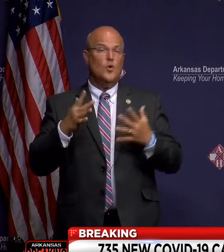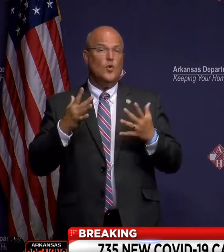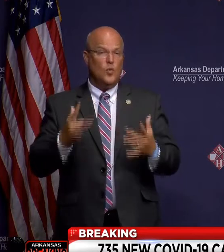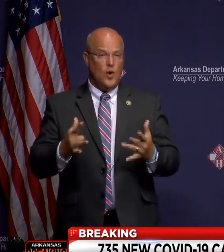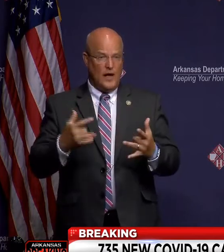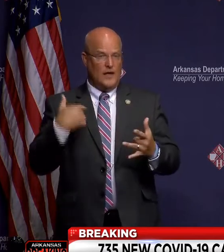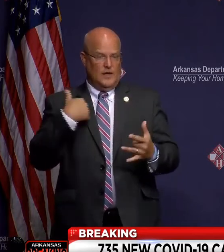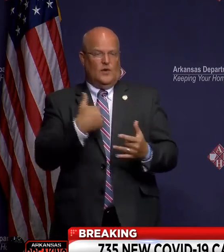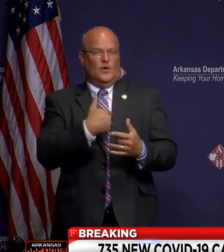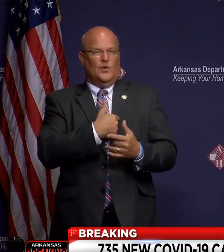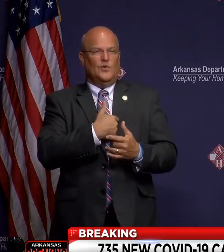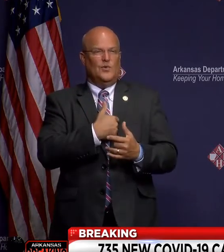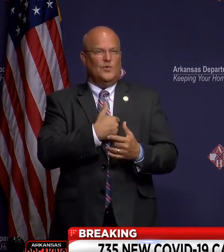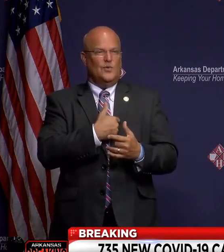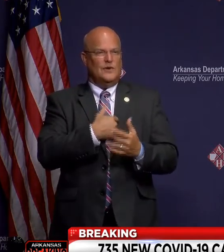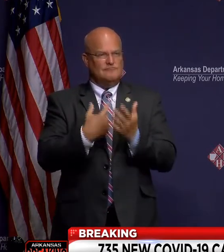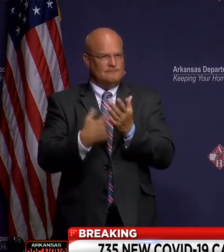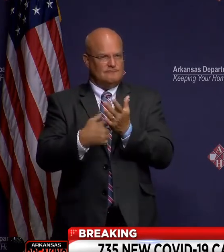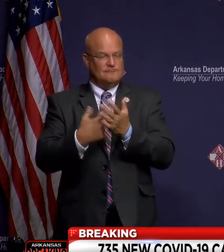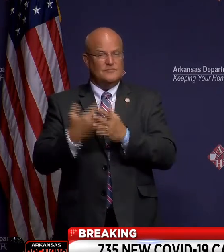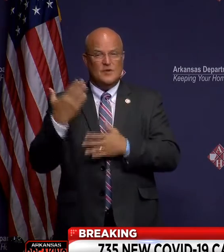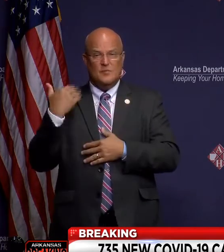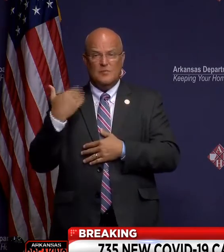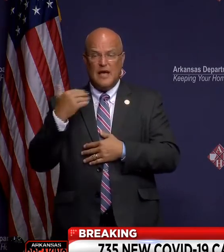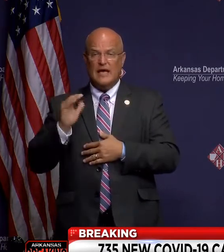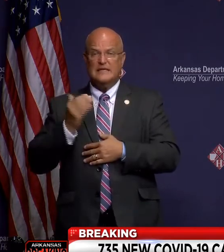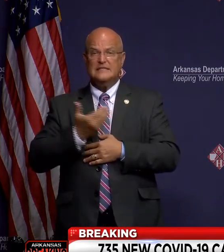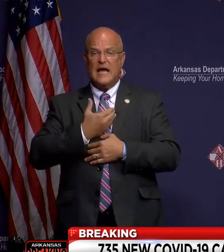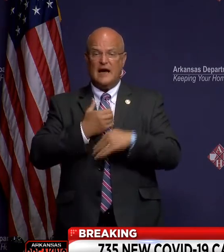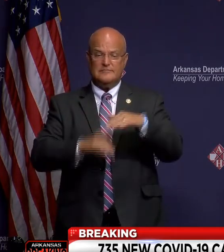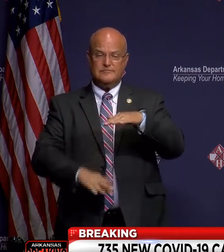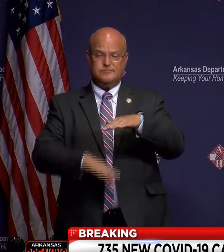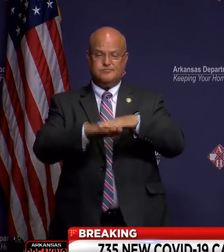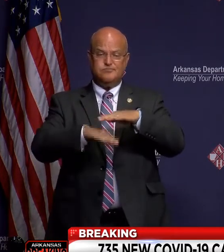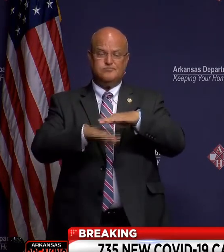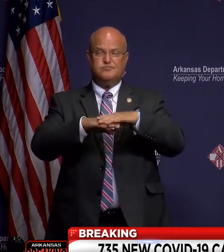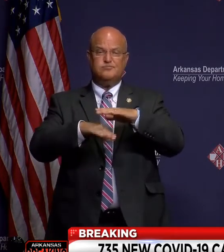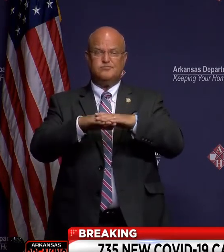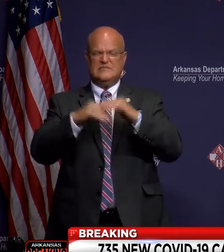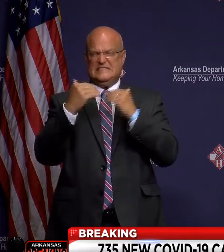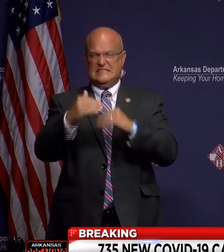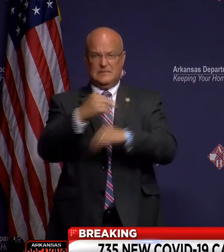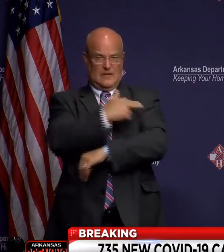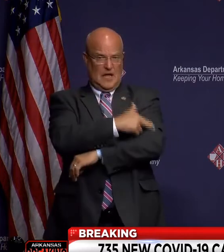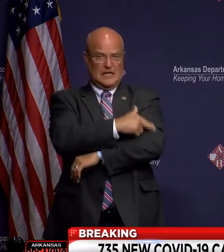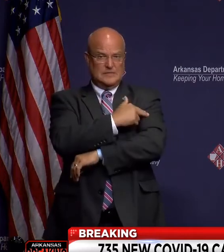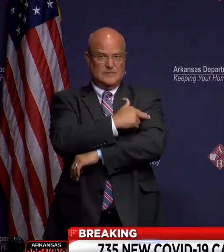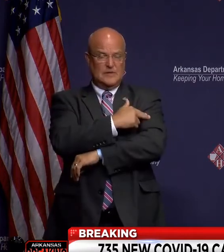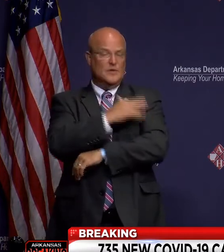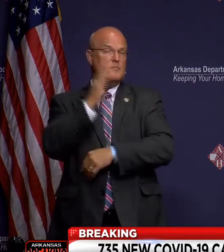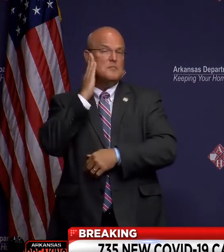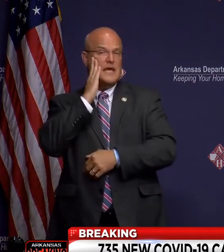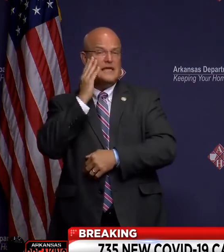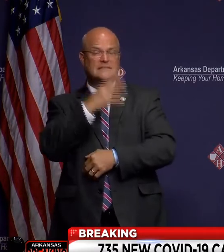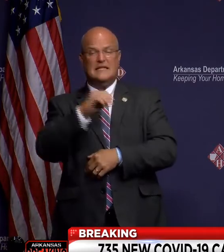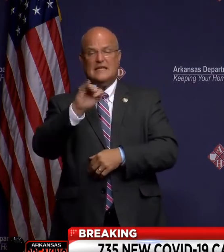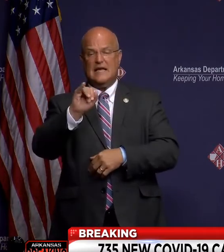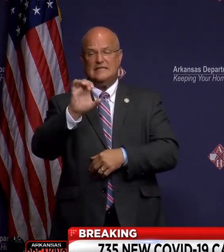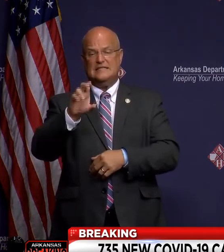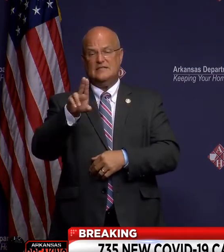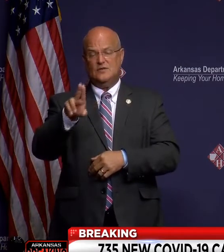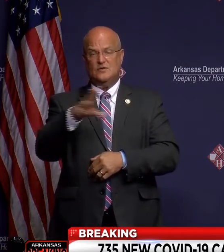as talked about in the past, you know, our capacity is limited with regard to hospitals, beds, and to ICUs